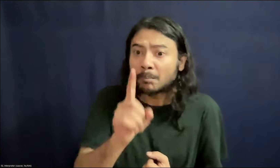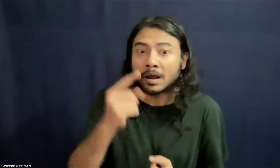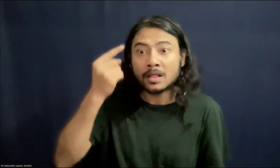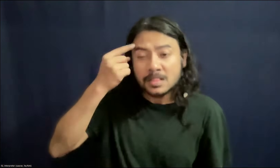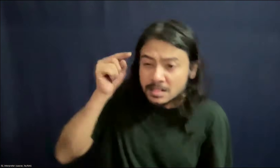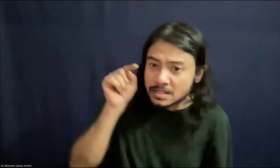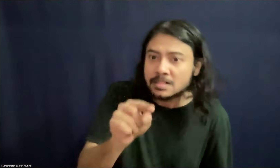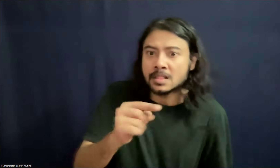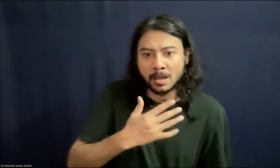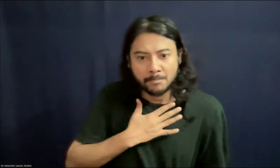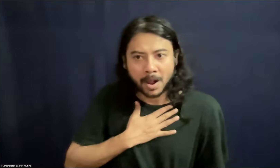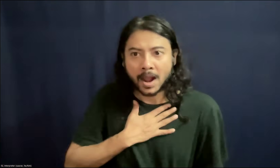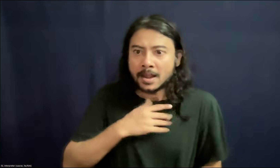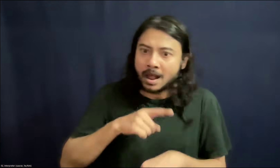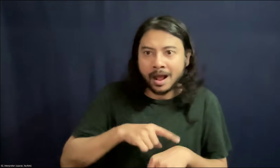the world.